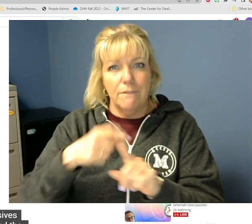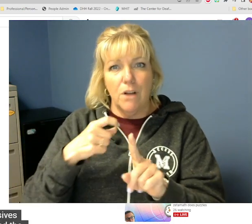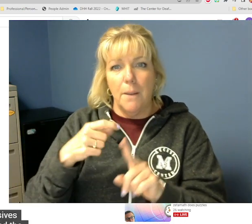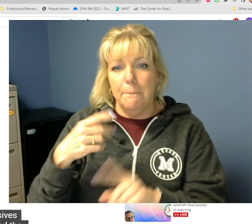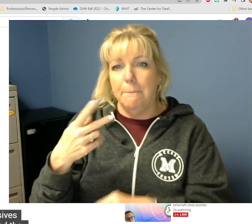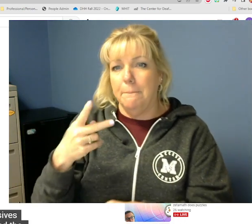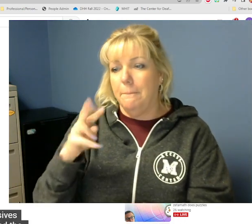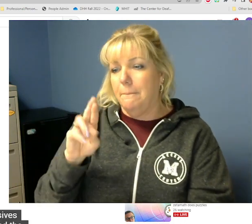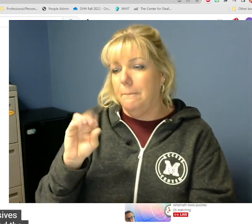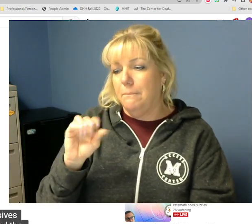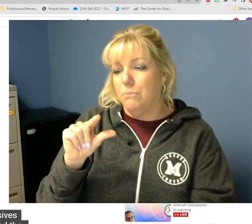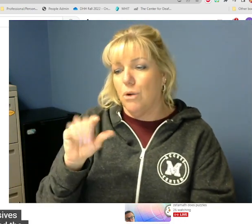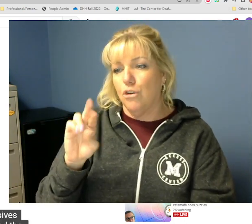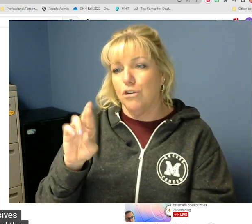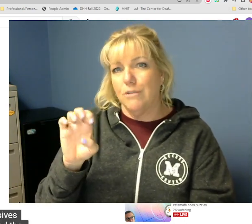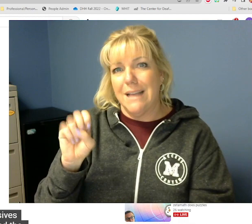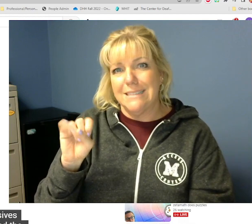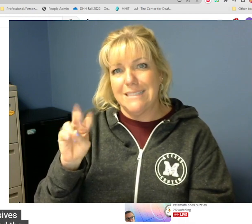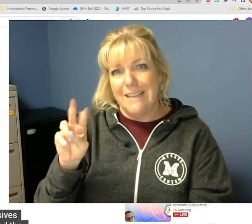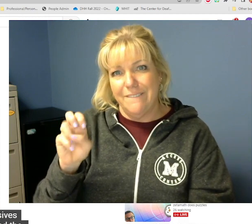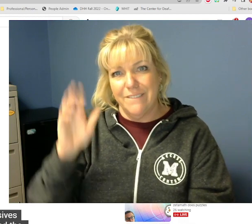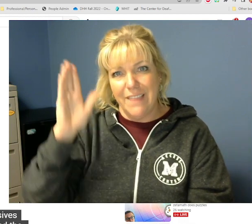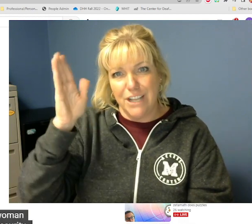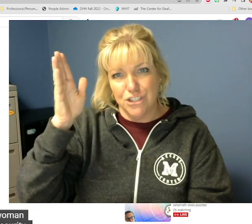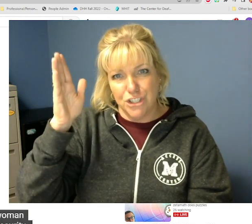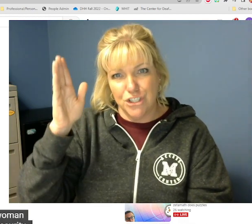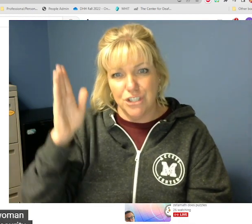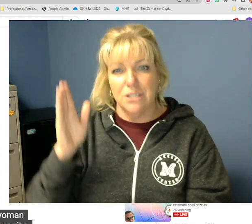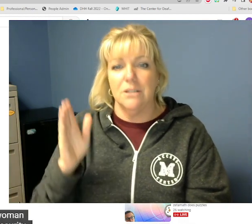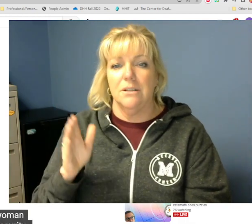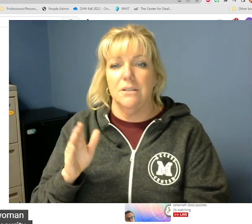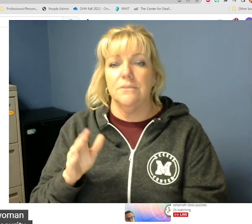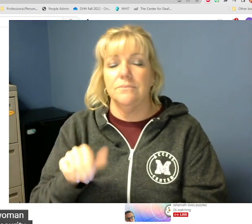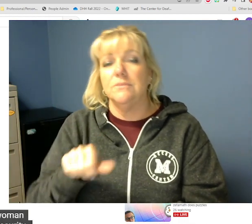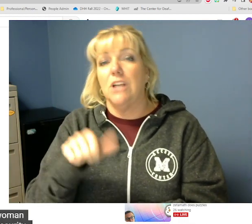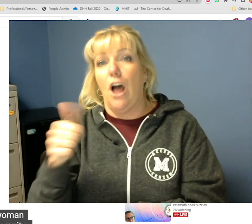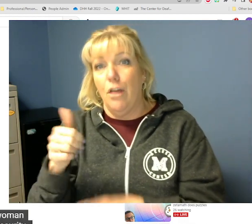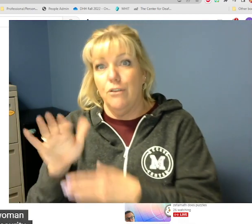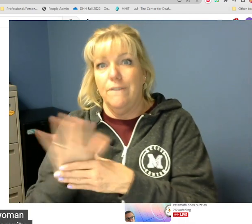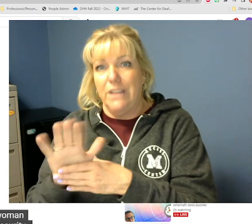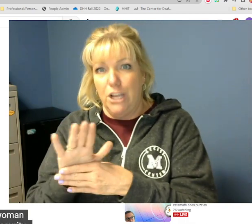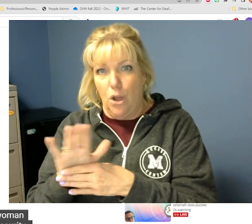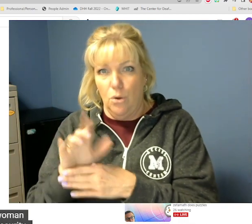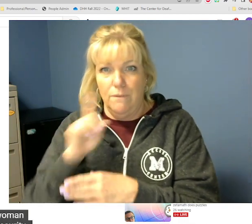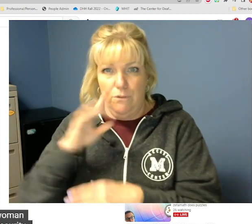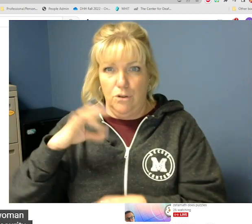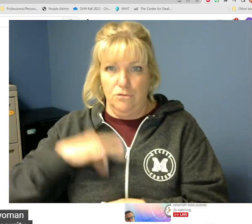Progressives lecture. And then some of you watched the larger video for extra credit.